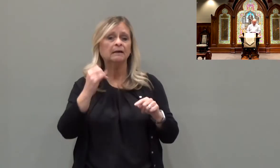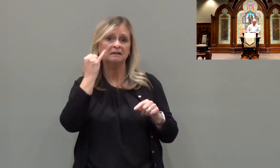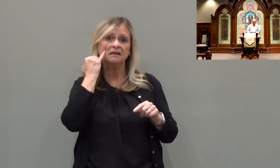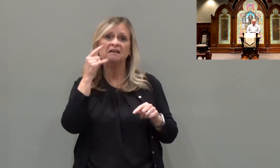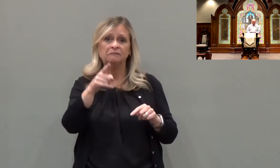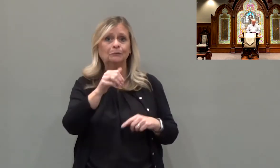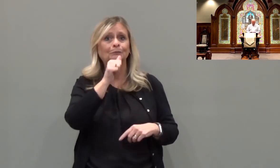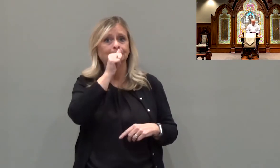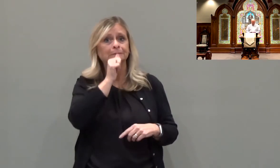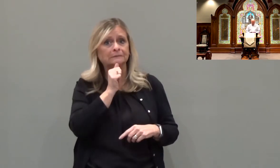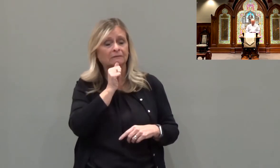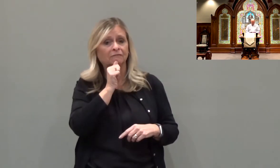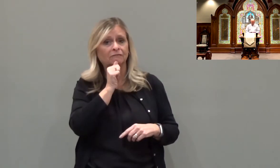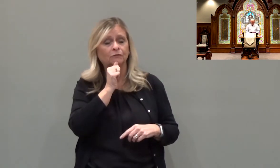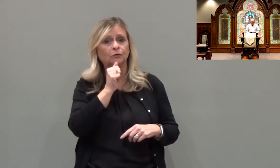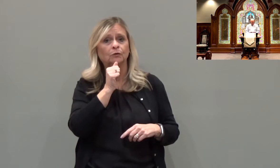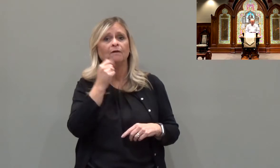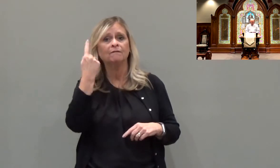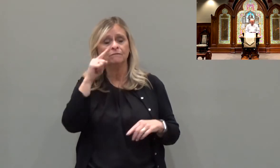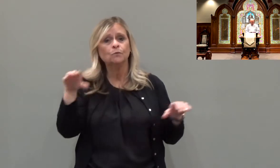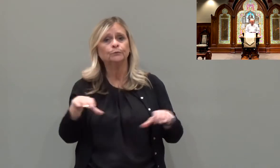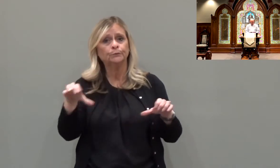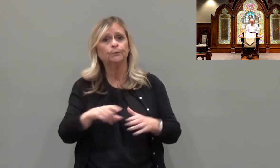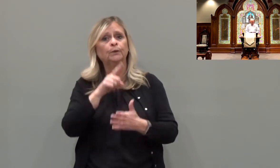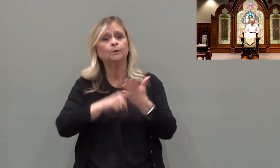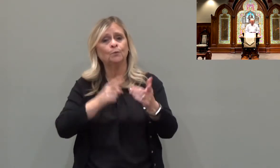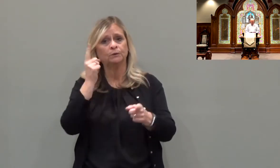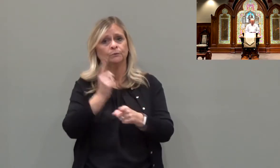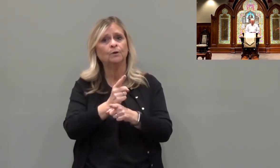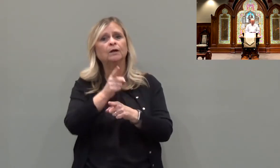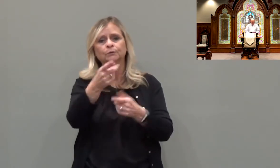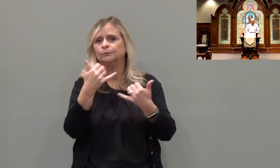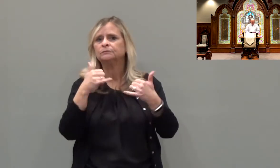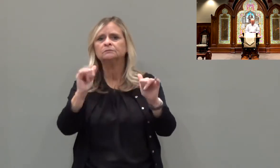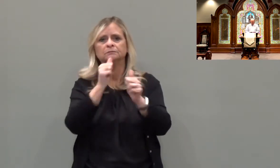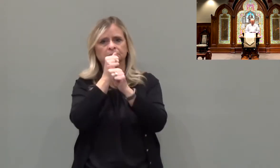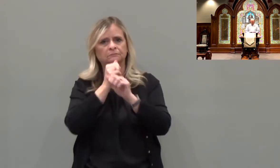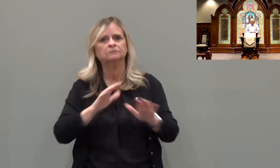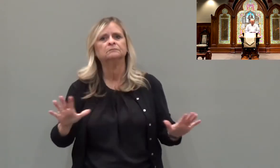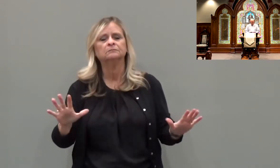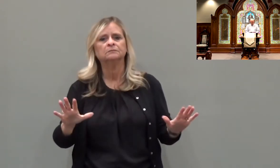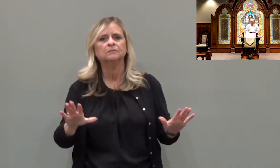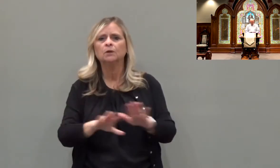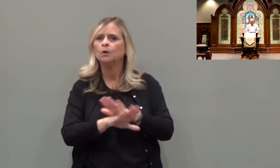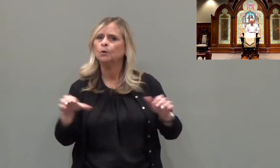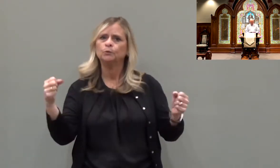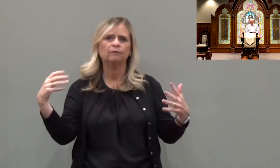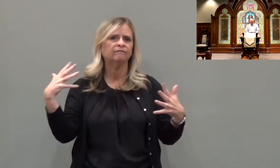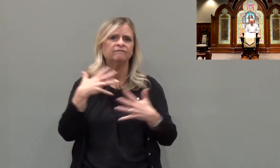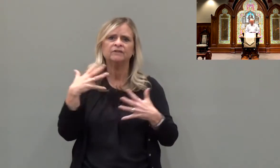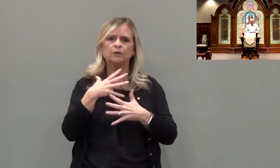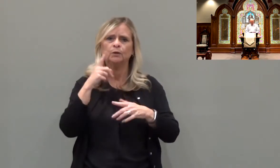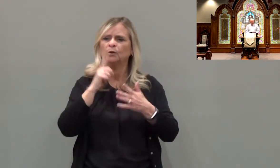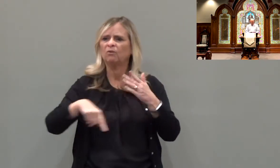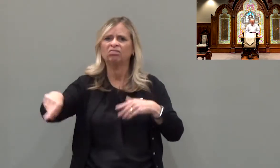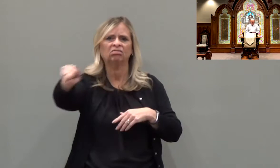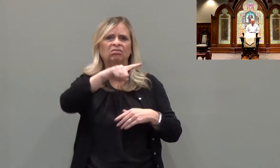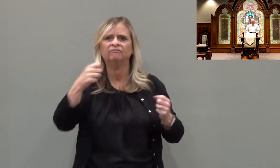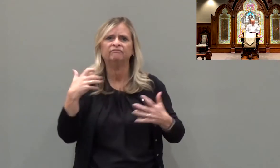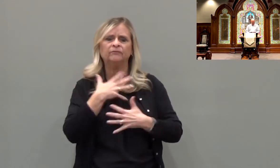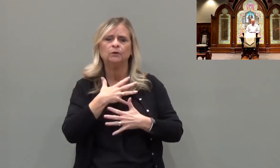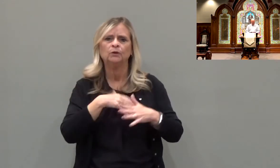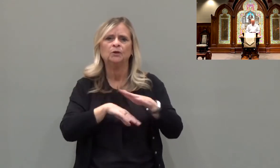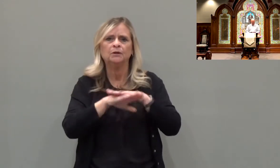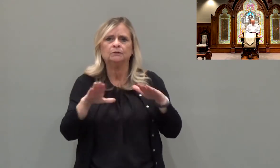do suffer for doing what is right, you are blessed. Do not fear what they fear, and do